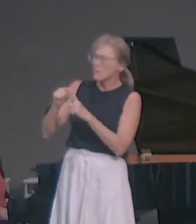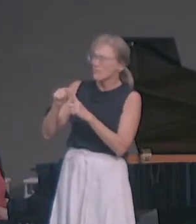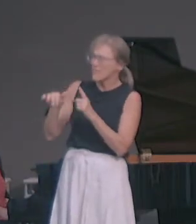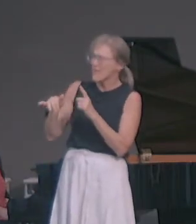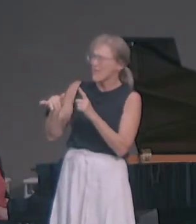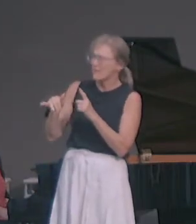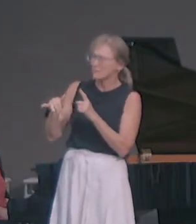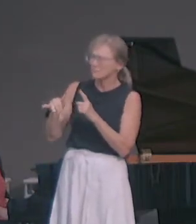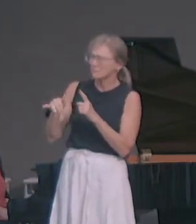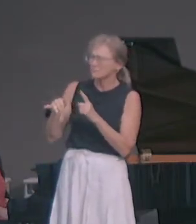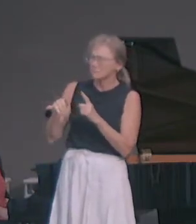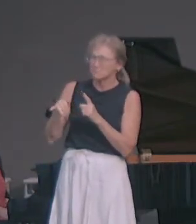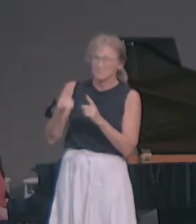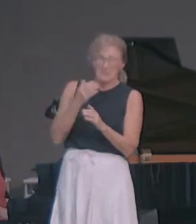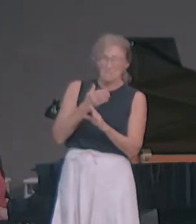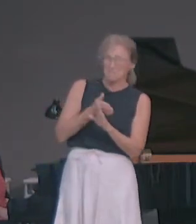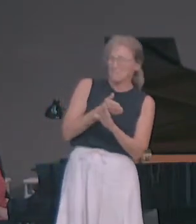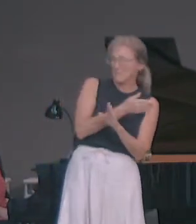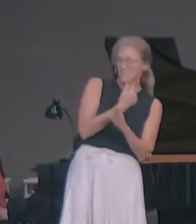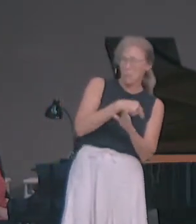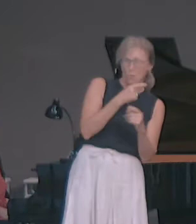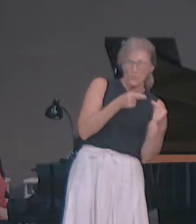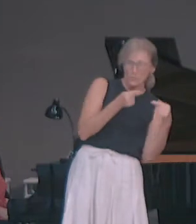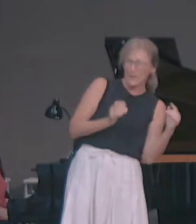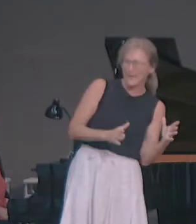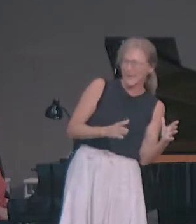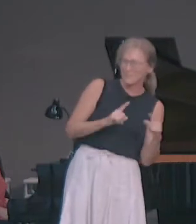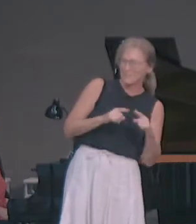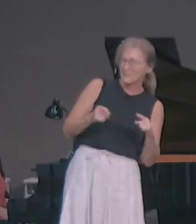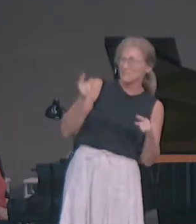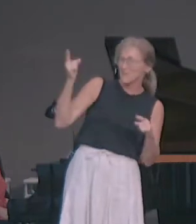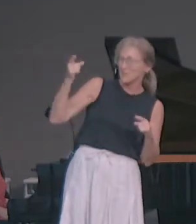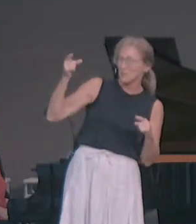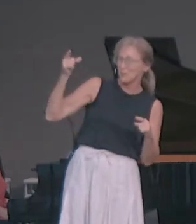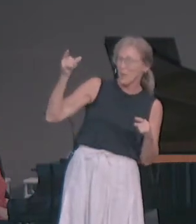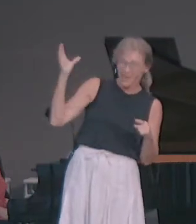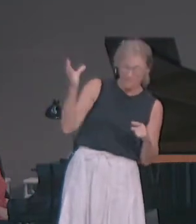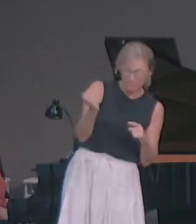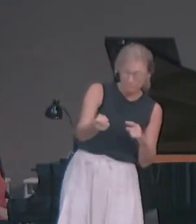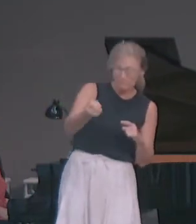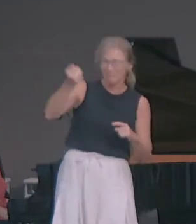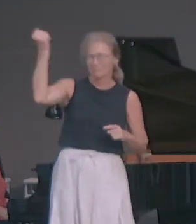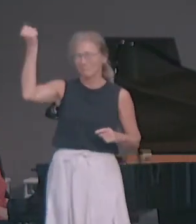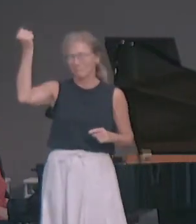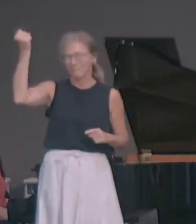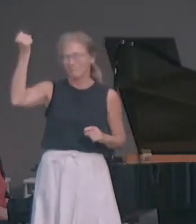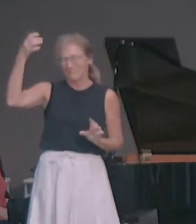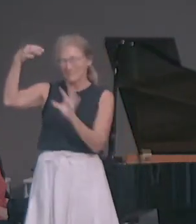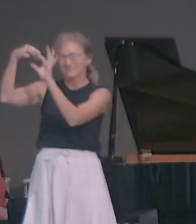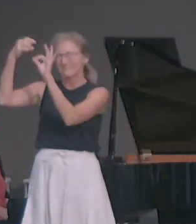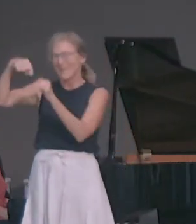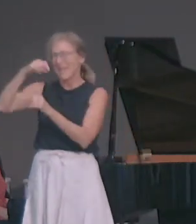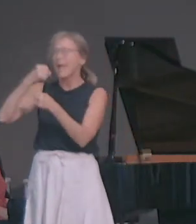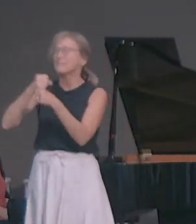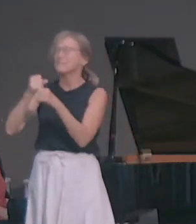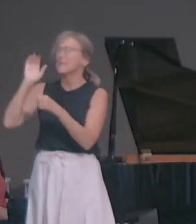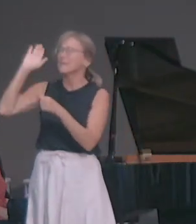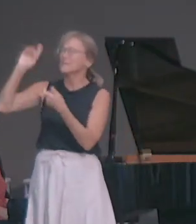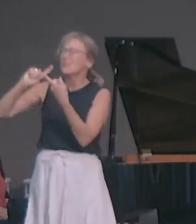you, that you have reached out to those you have saved and made us part of your family.